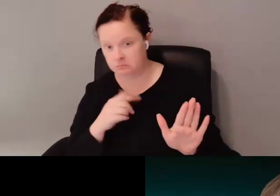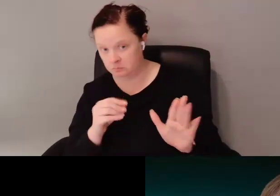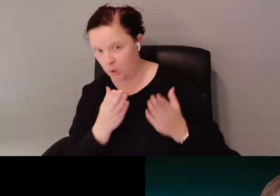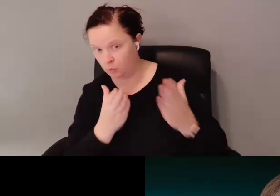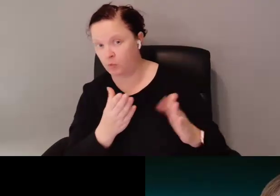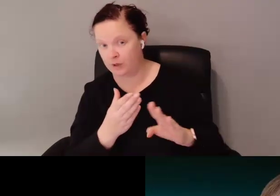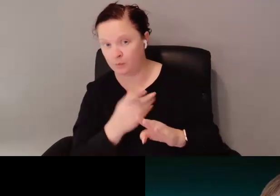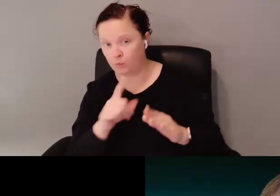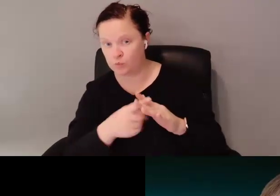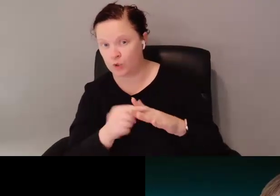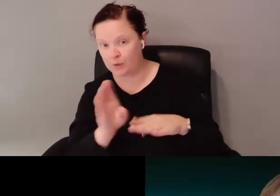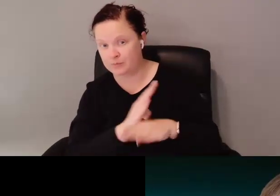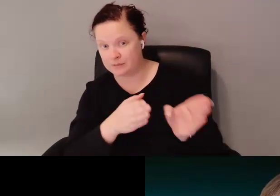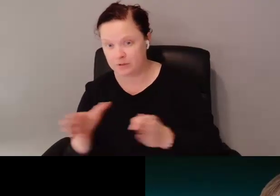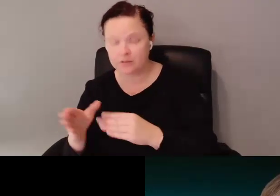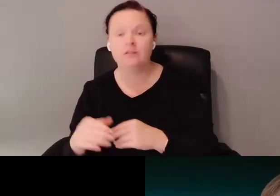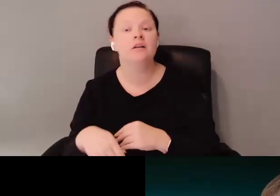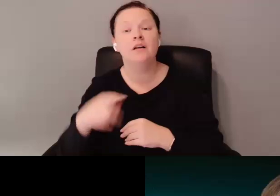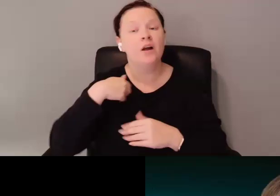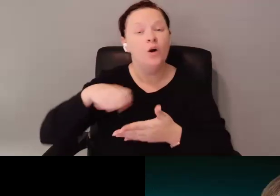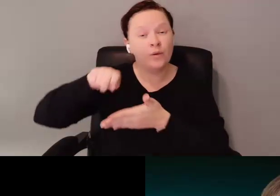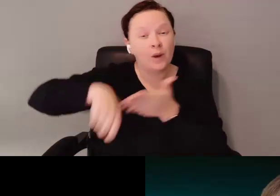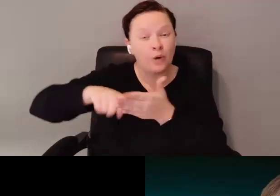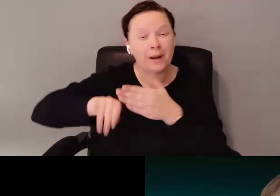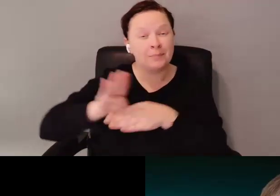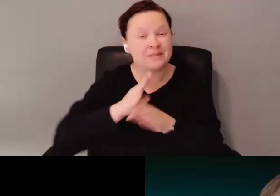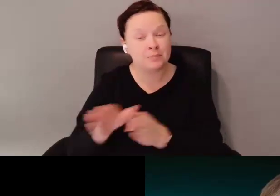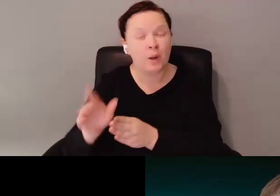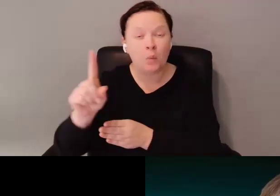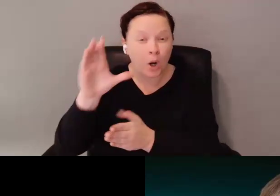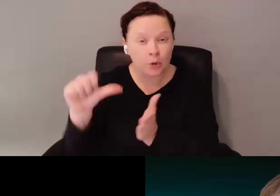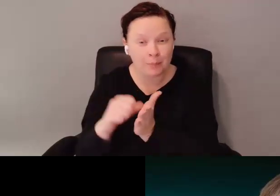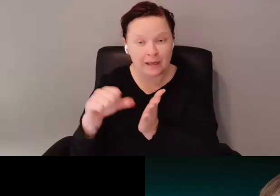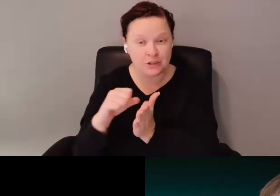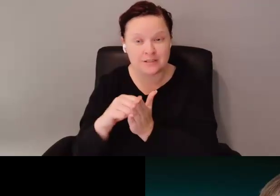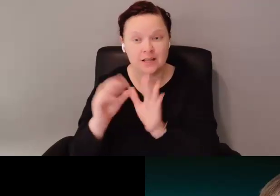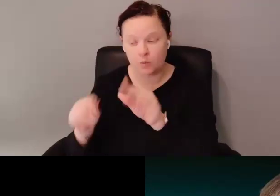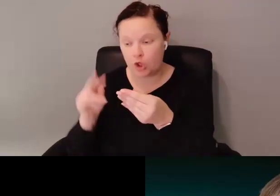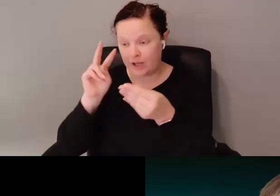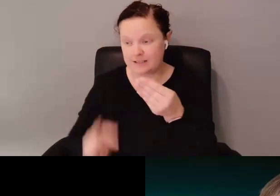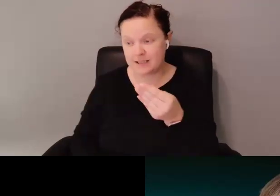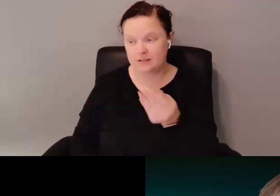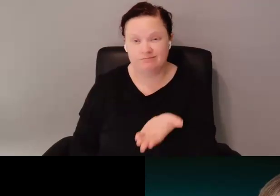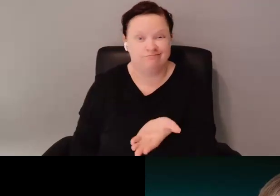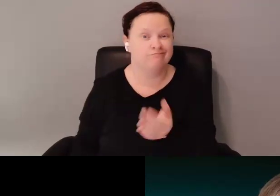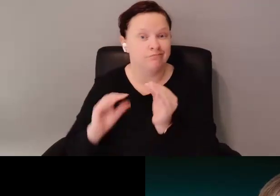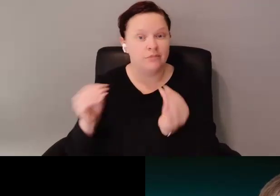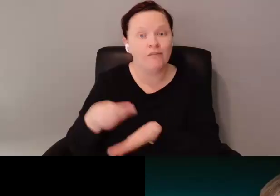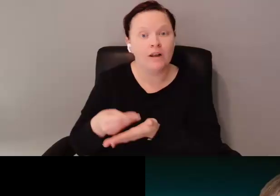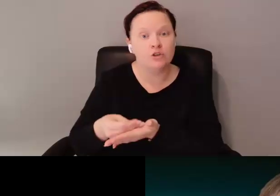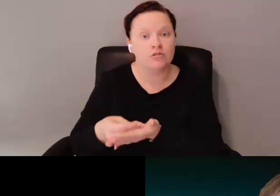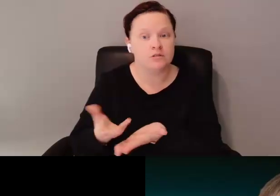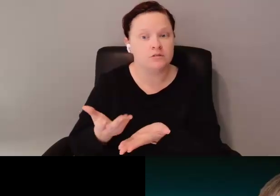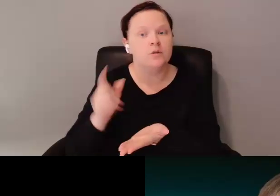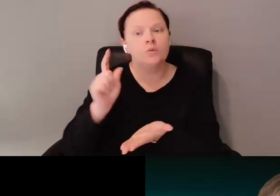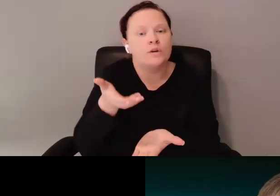you go into business planning. You can write a 100-page business plan that I would look at and say, there's no financials there. Where's